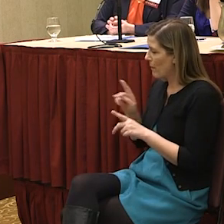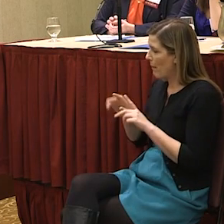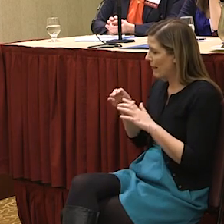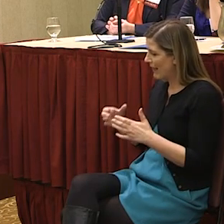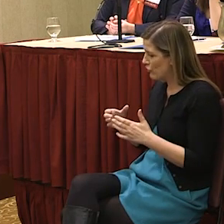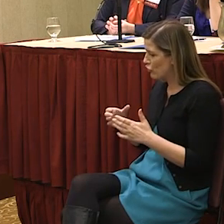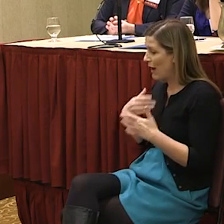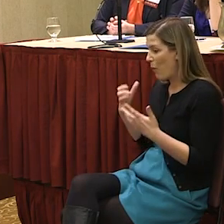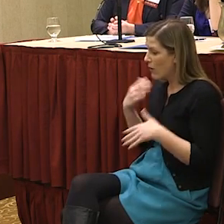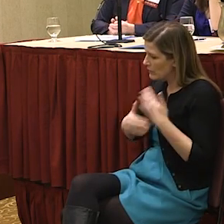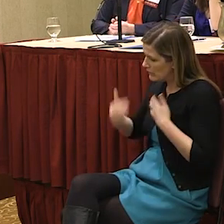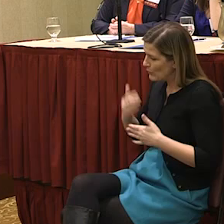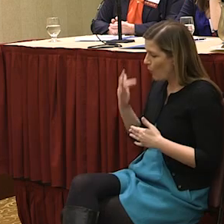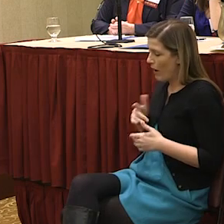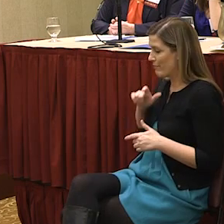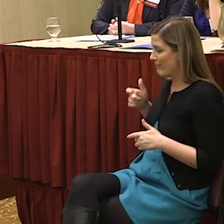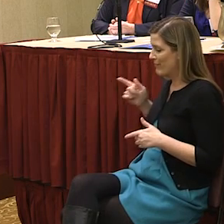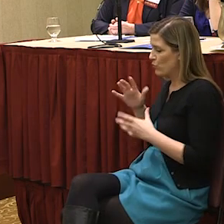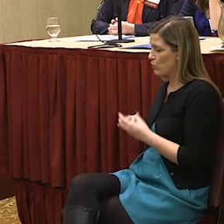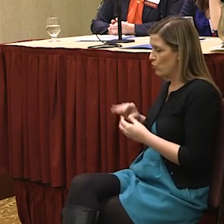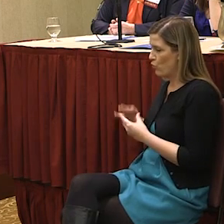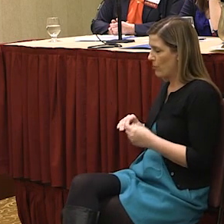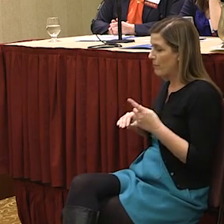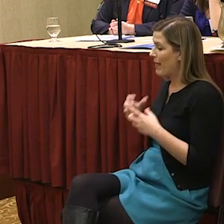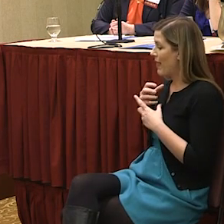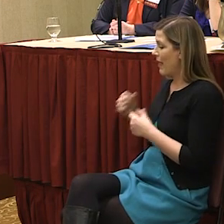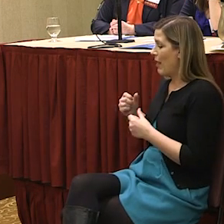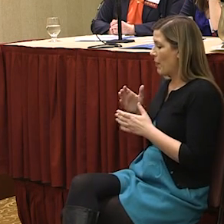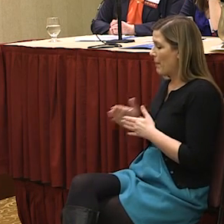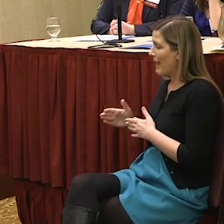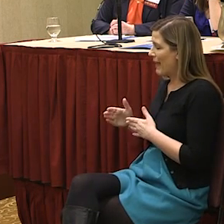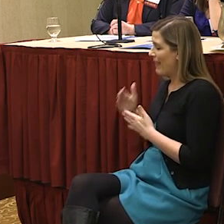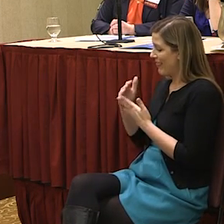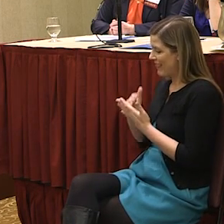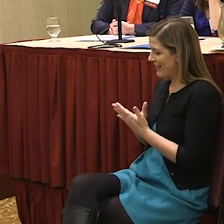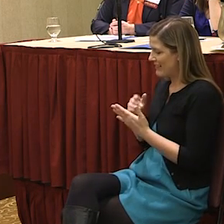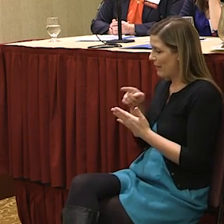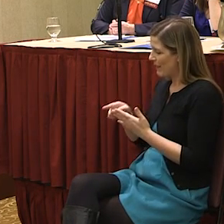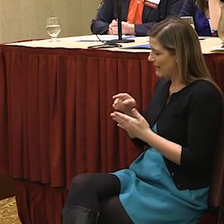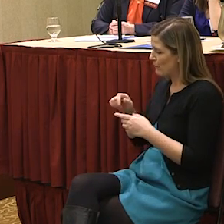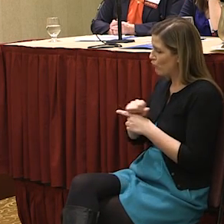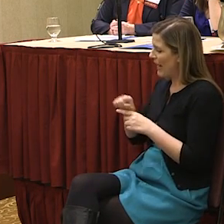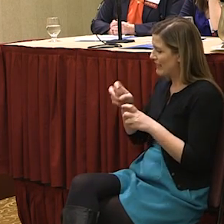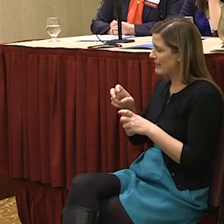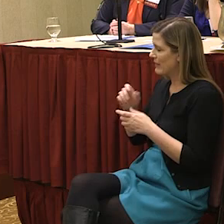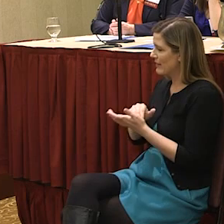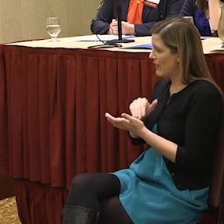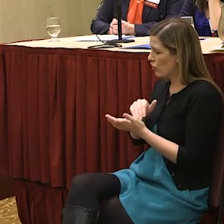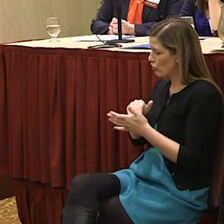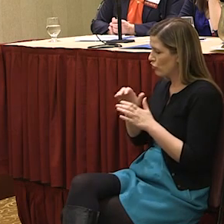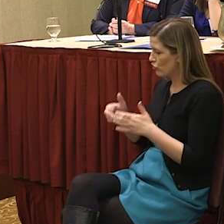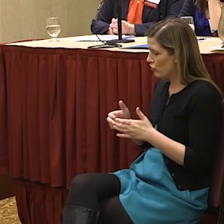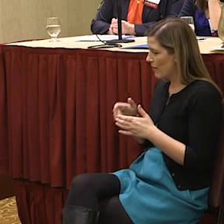so we can tell our story. So we basically, the health plans supplied all these lists to the practices. The practices identified patients off these